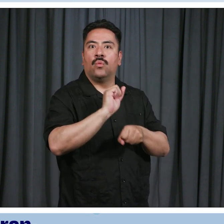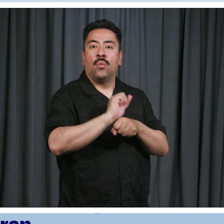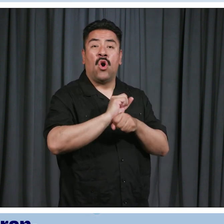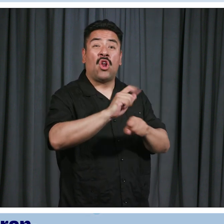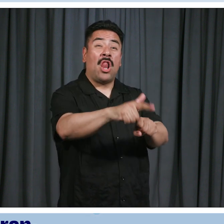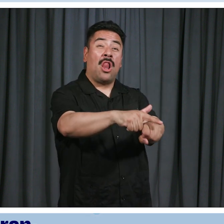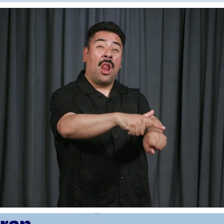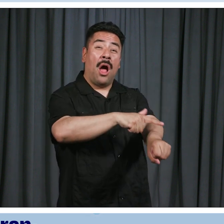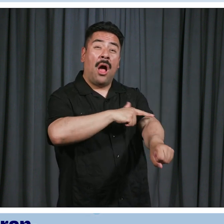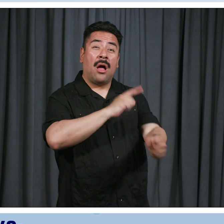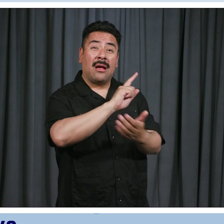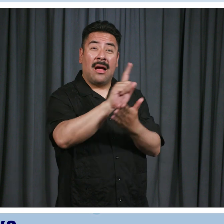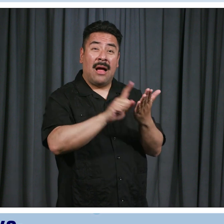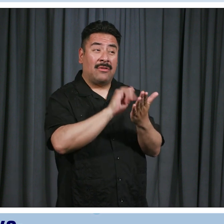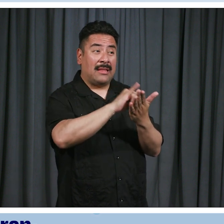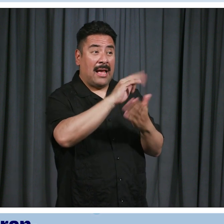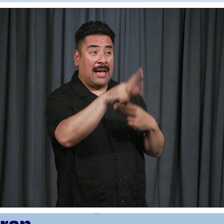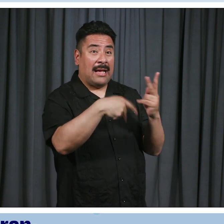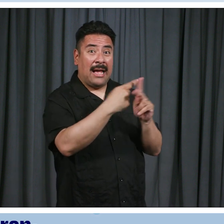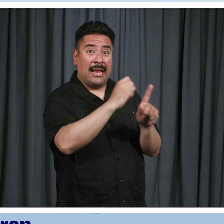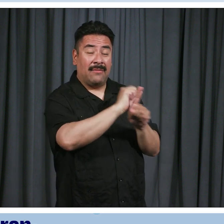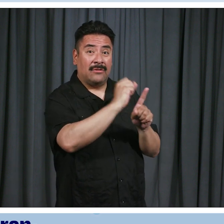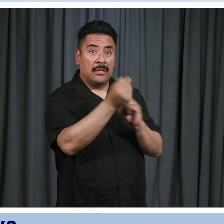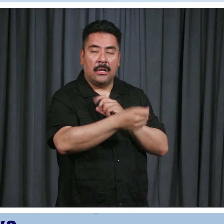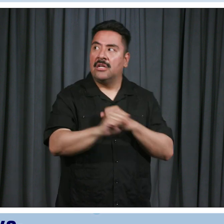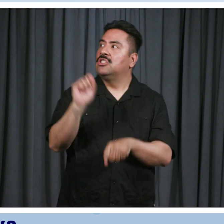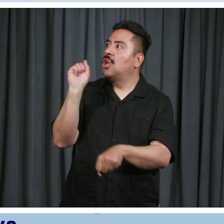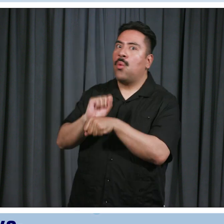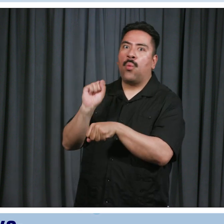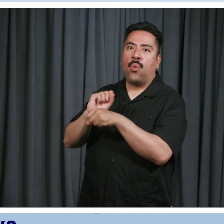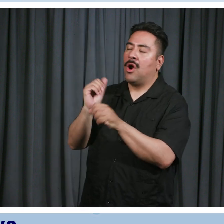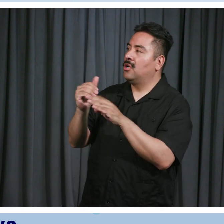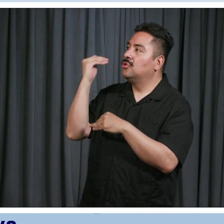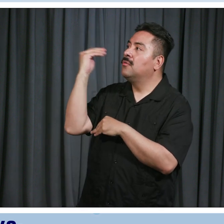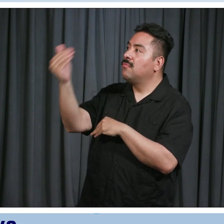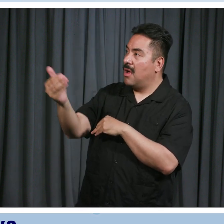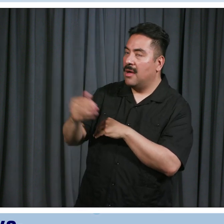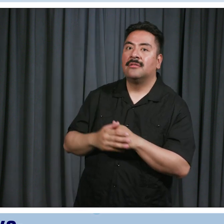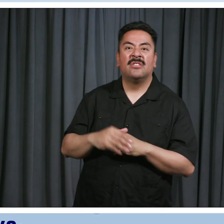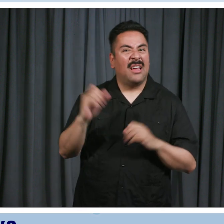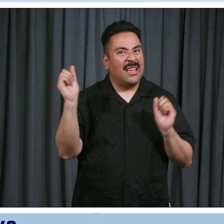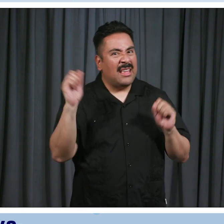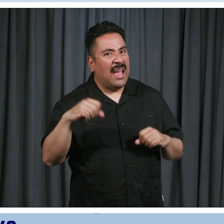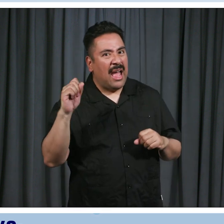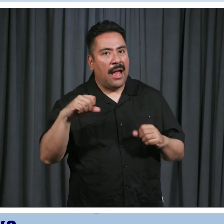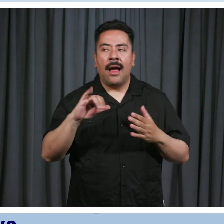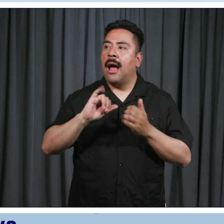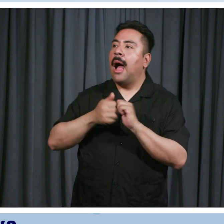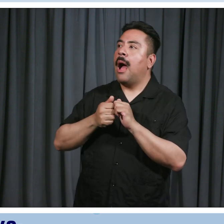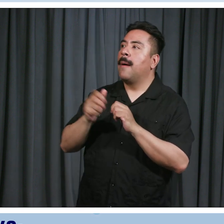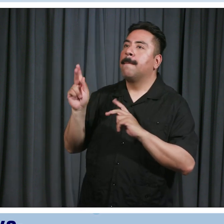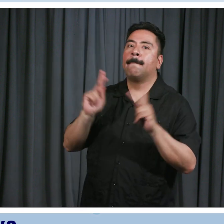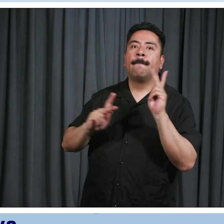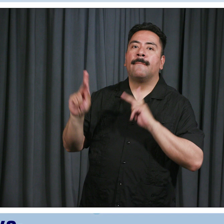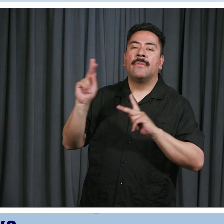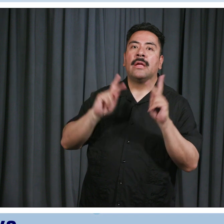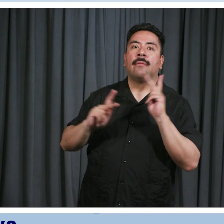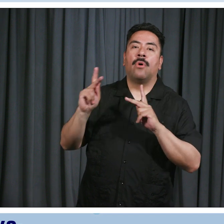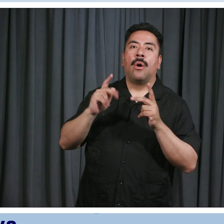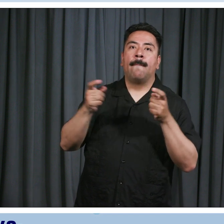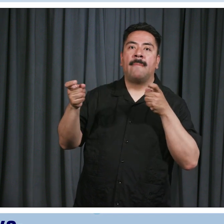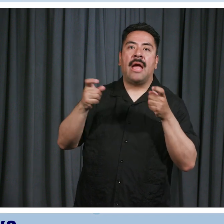long hours in those settings. They overproduce. Yeah. That's part of the ways that people manage their burnout, as they start to become